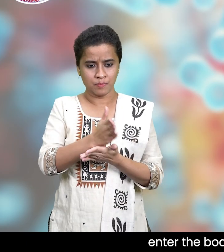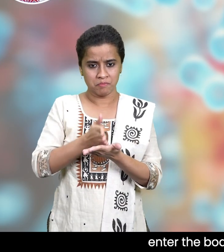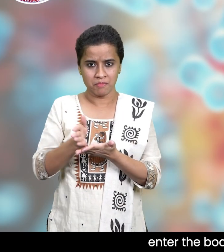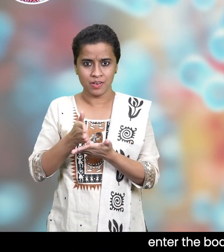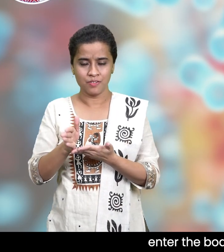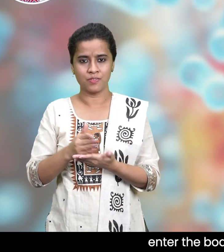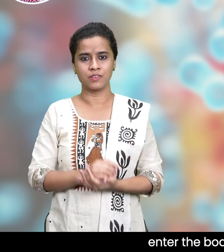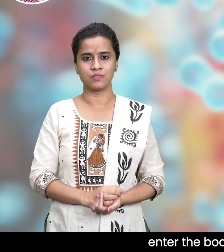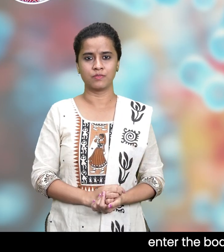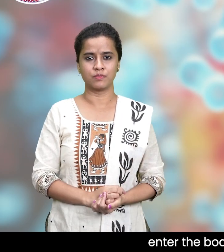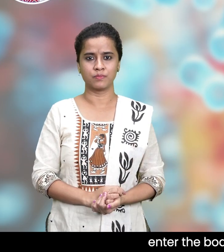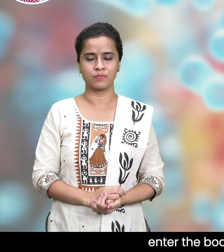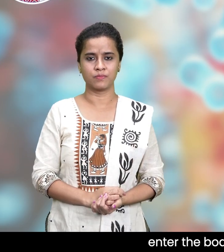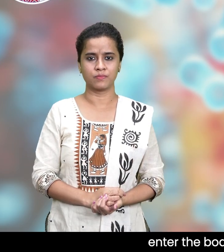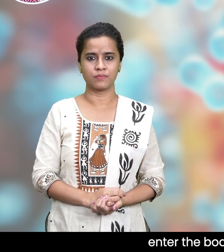means.